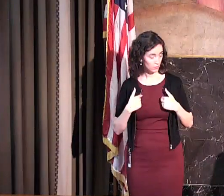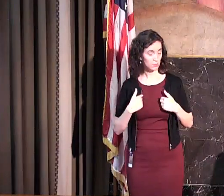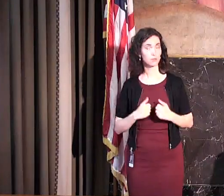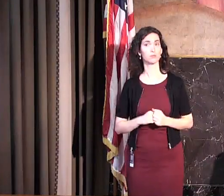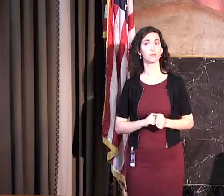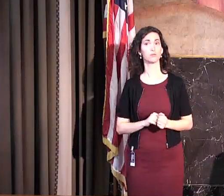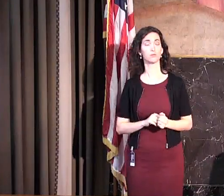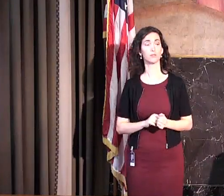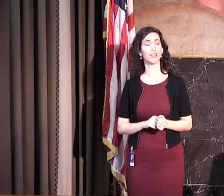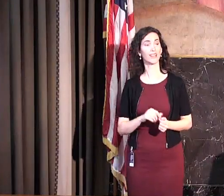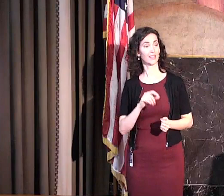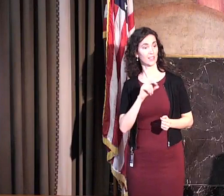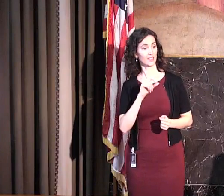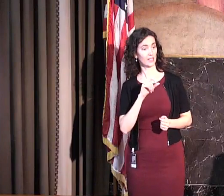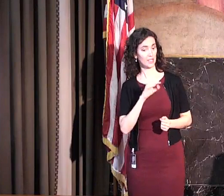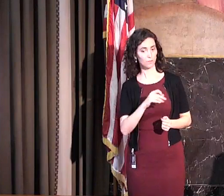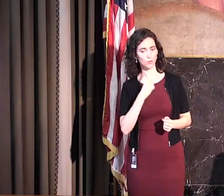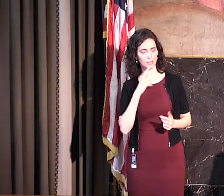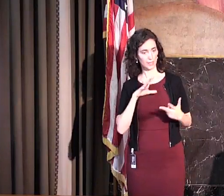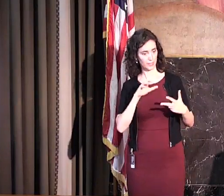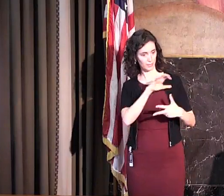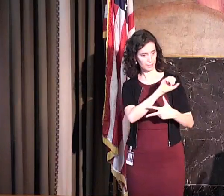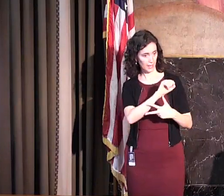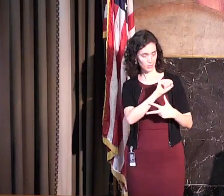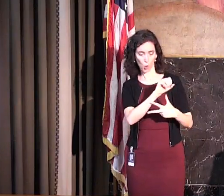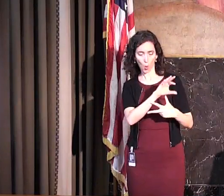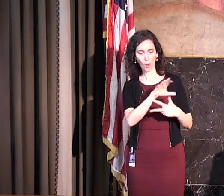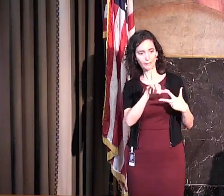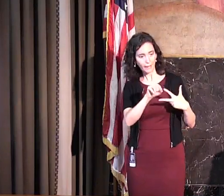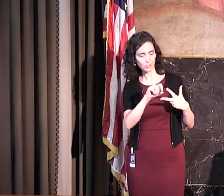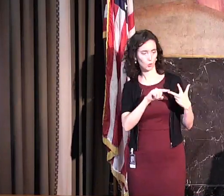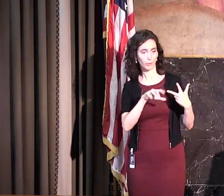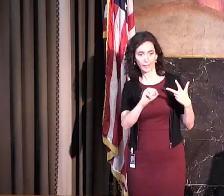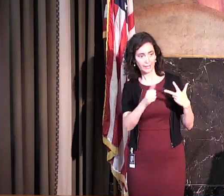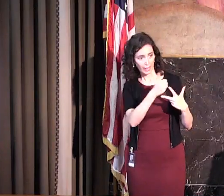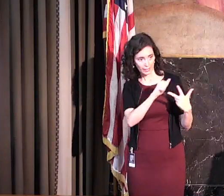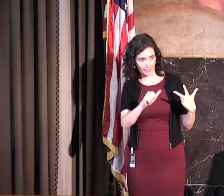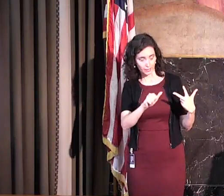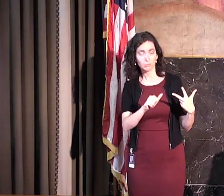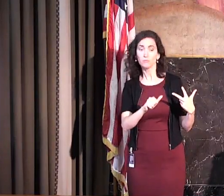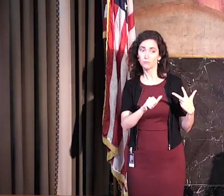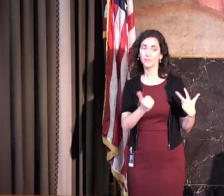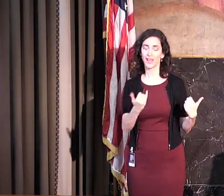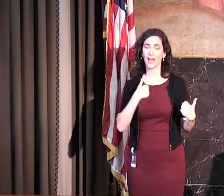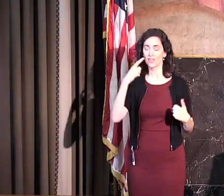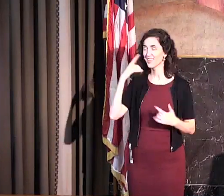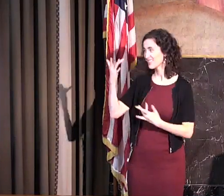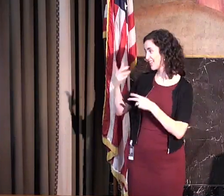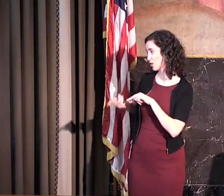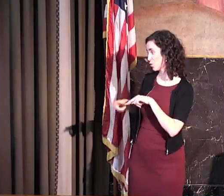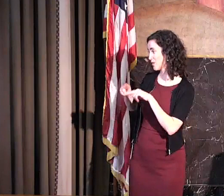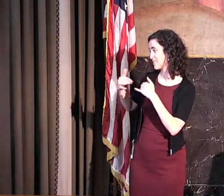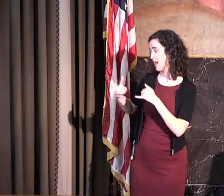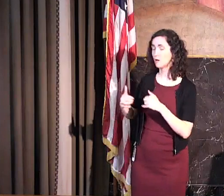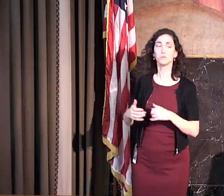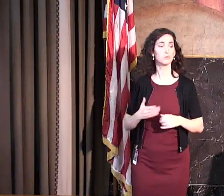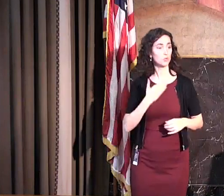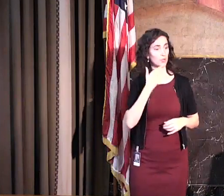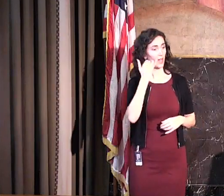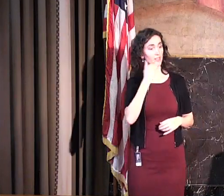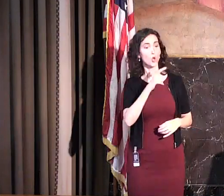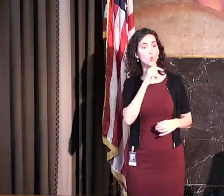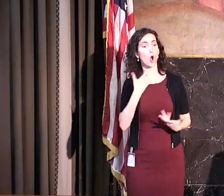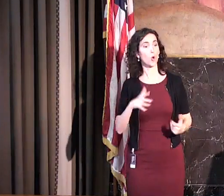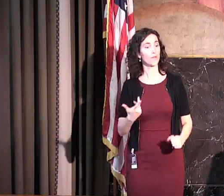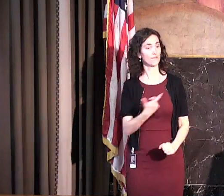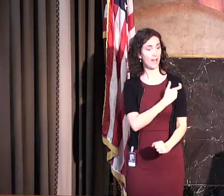If the answer to those questions is yes, then I think because we are in a surge now, it would be prudent for individuals who are fully